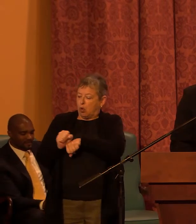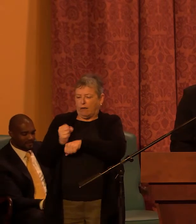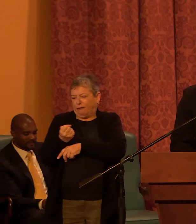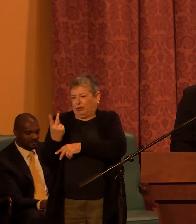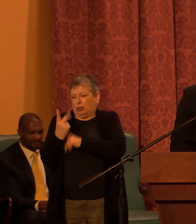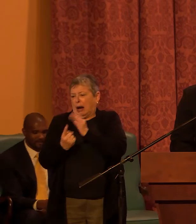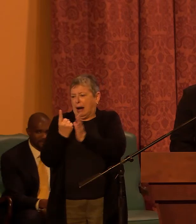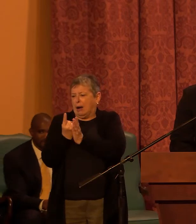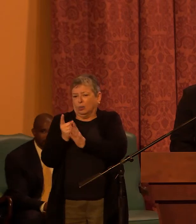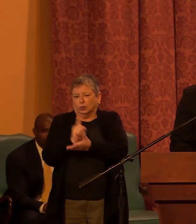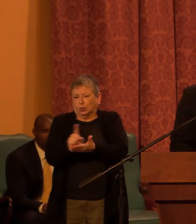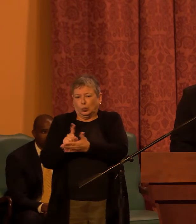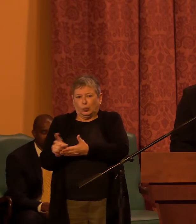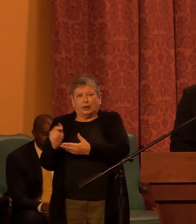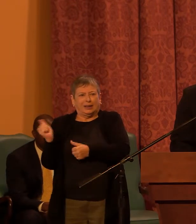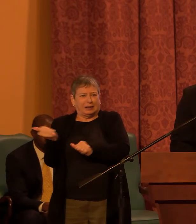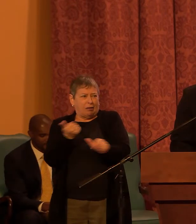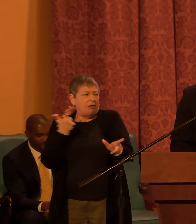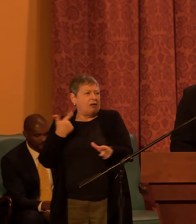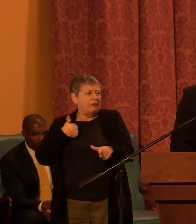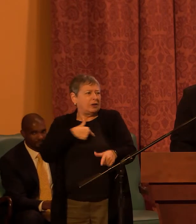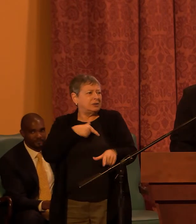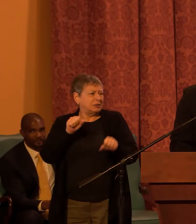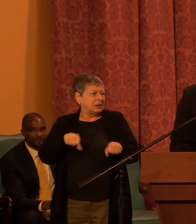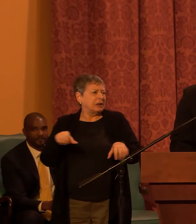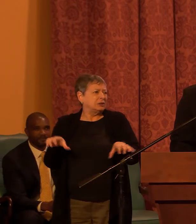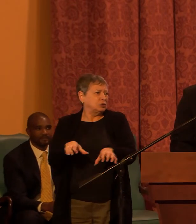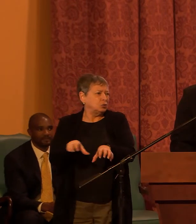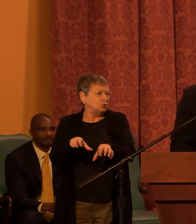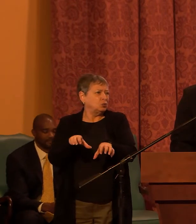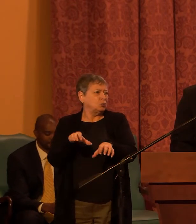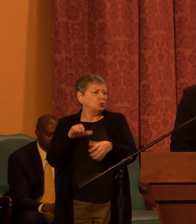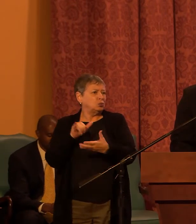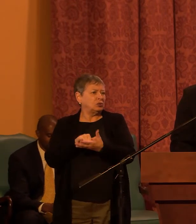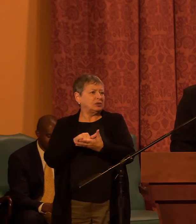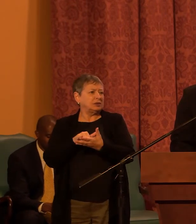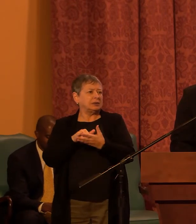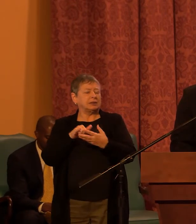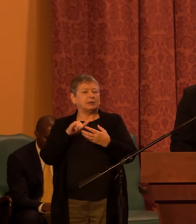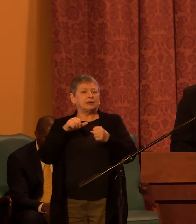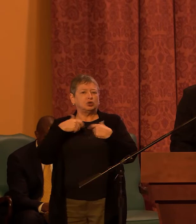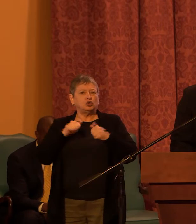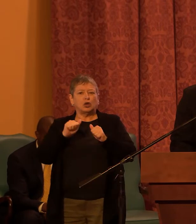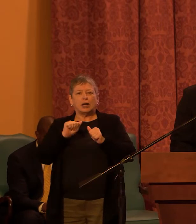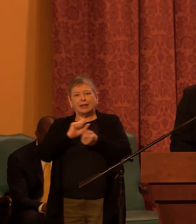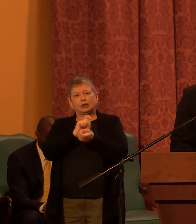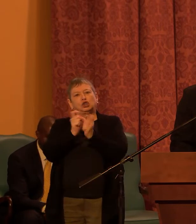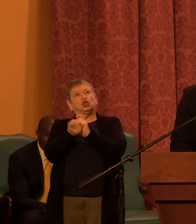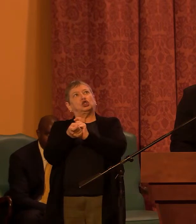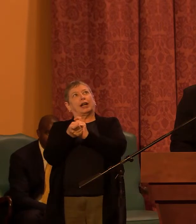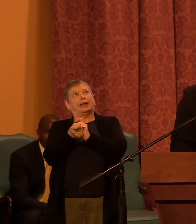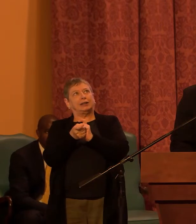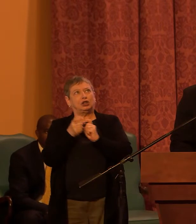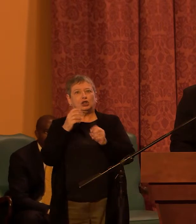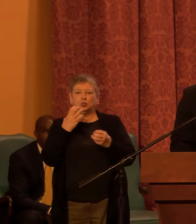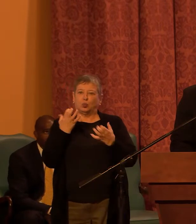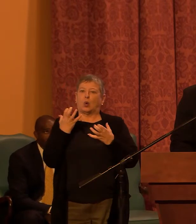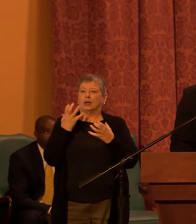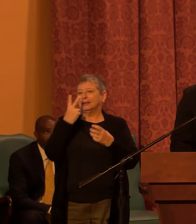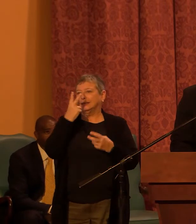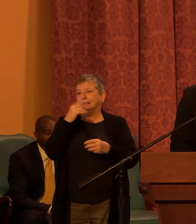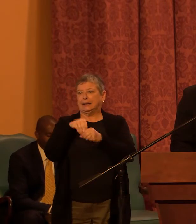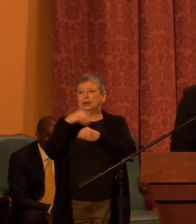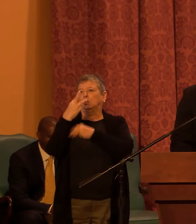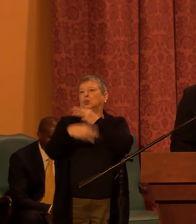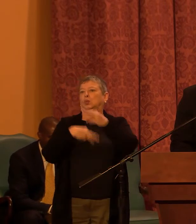dear. Each one of us has the ability to be the change we wish to see in a world that may seem unfair, unkind,